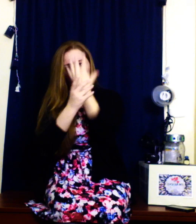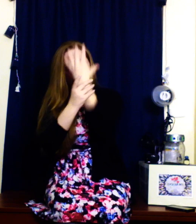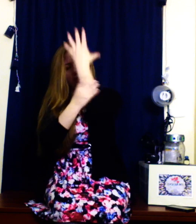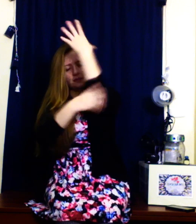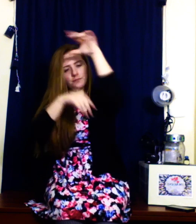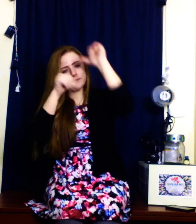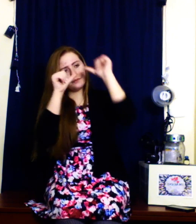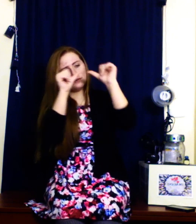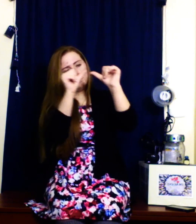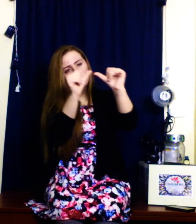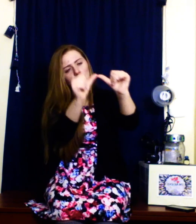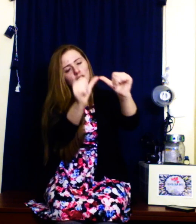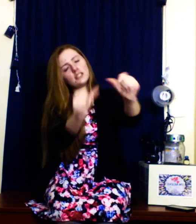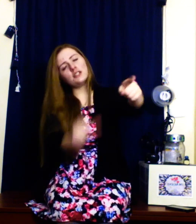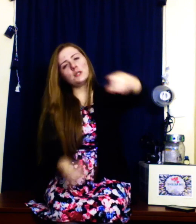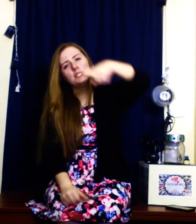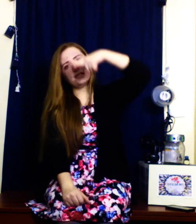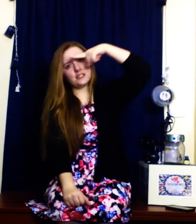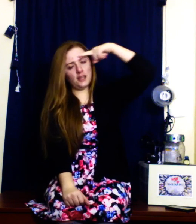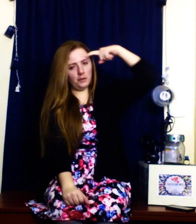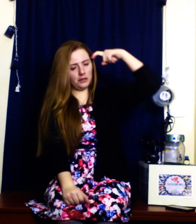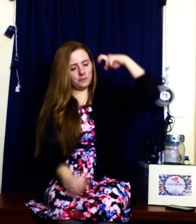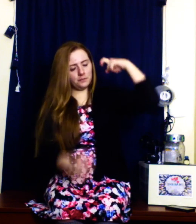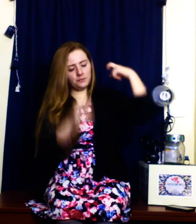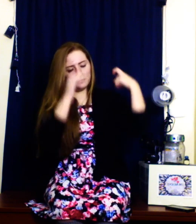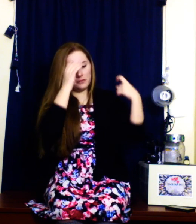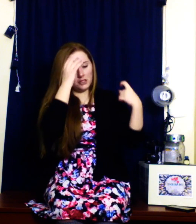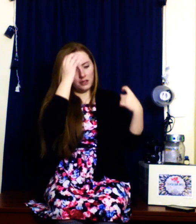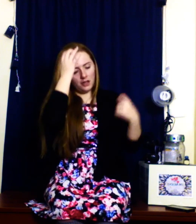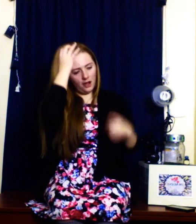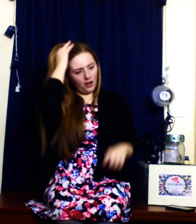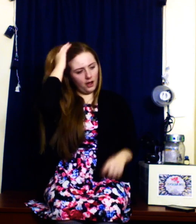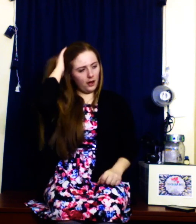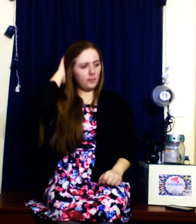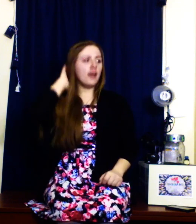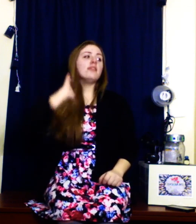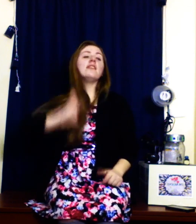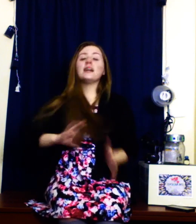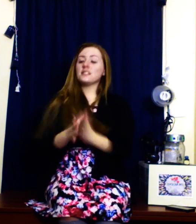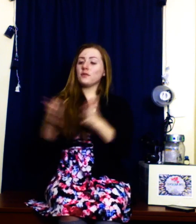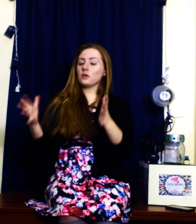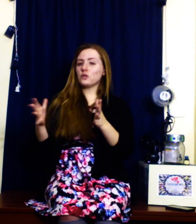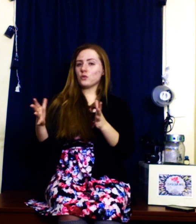spring continues into summer. And then that's the first three